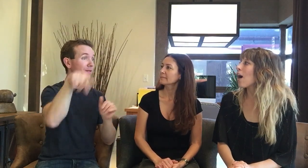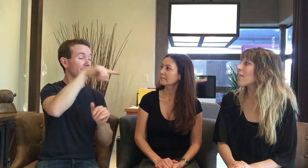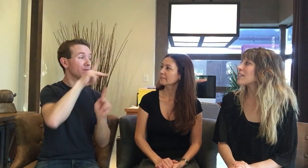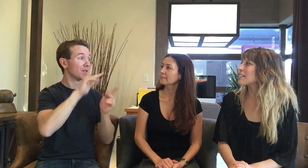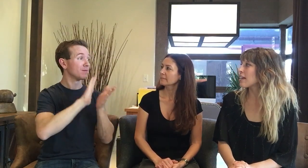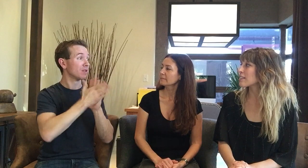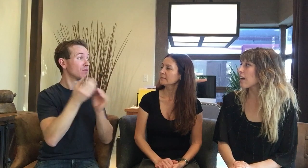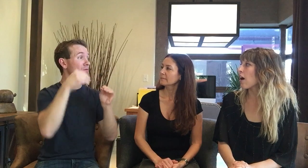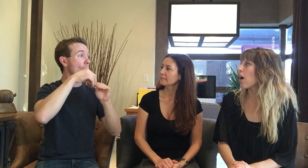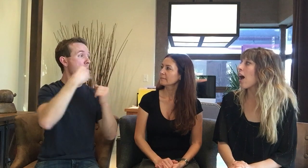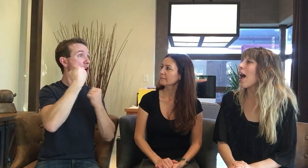have a sense